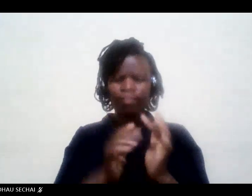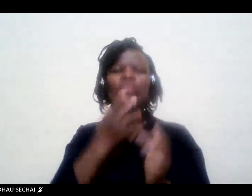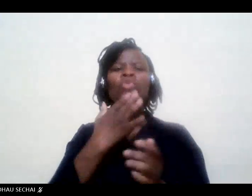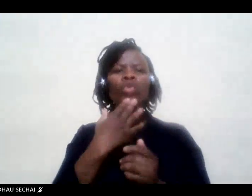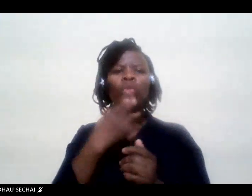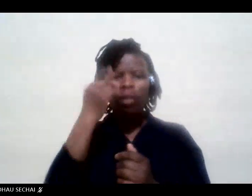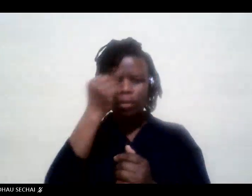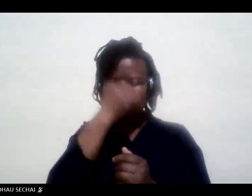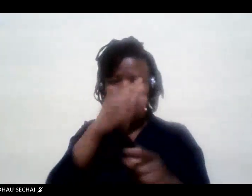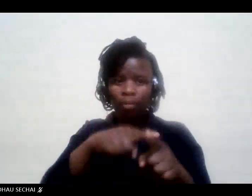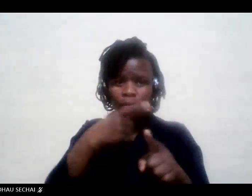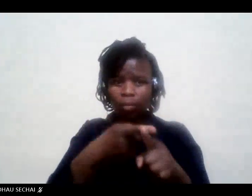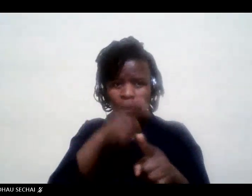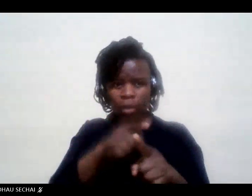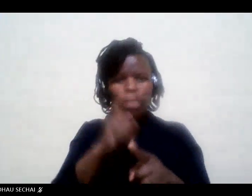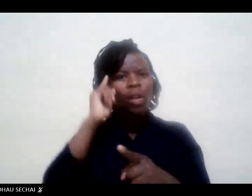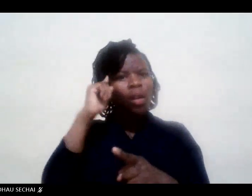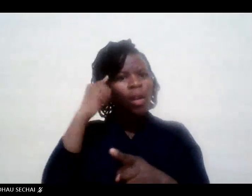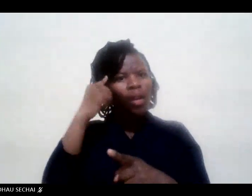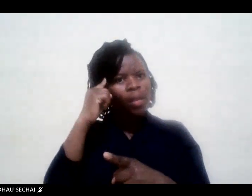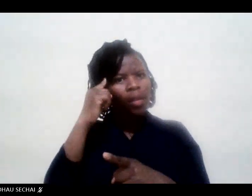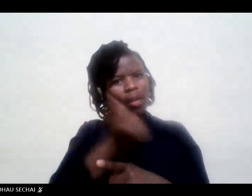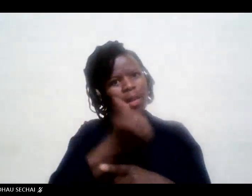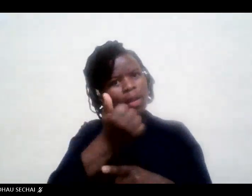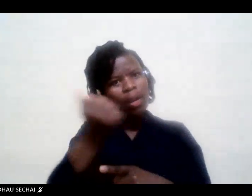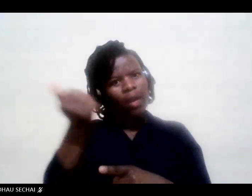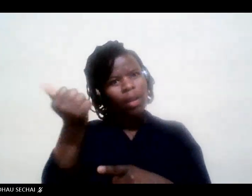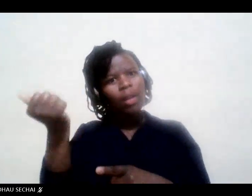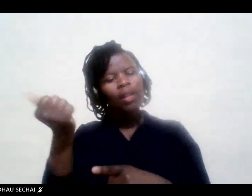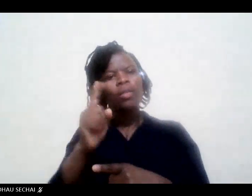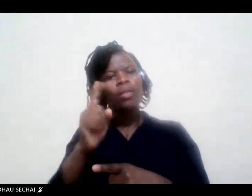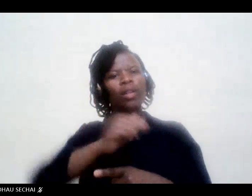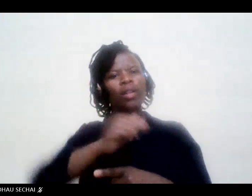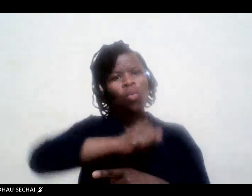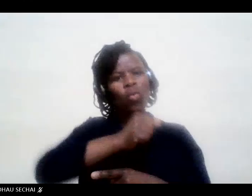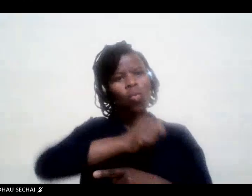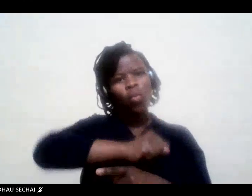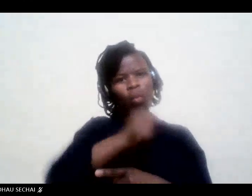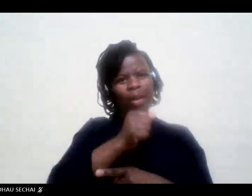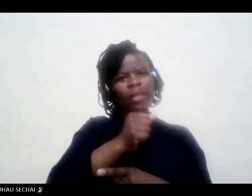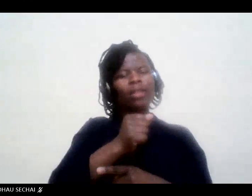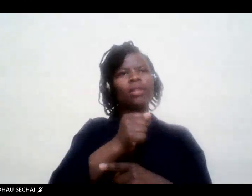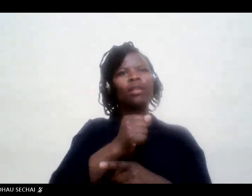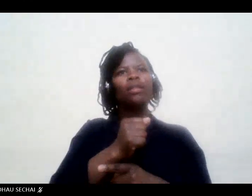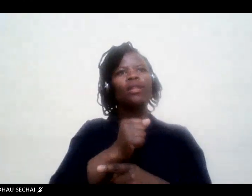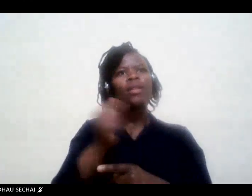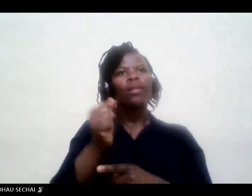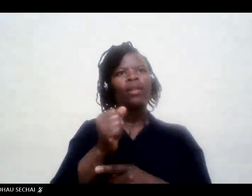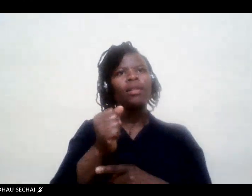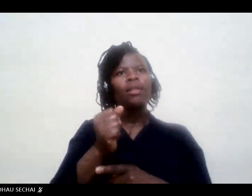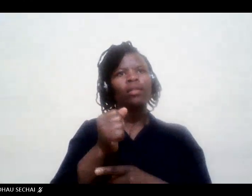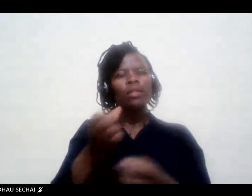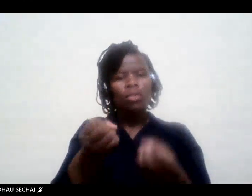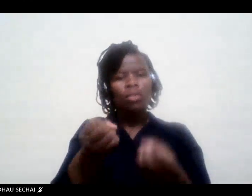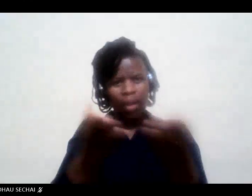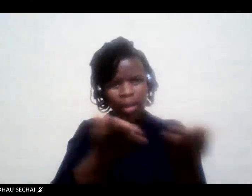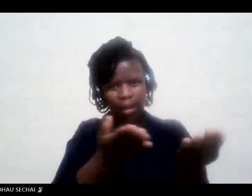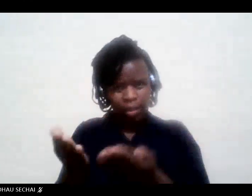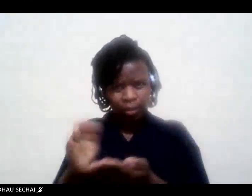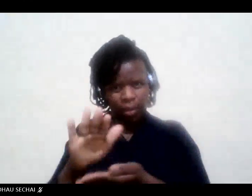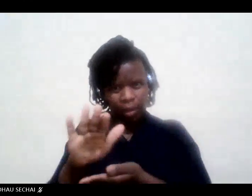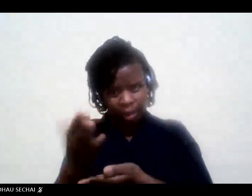other means of serving if they want to be in medicine. They can do research. They can be part of research. They can do